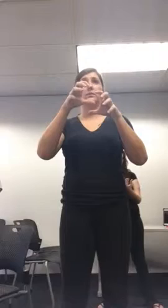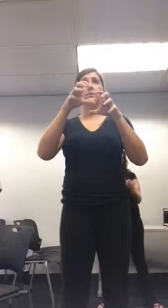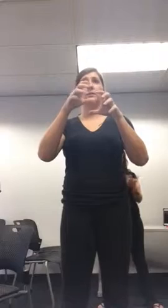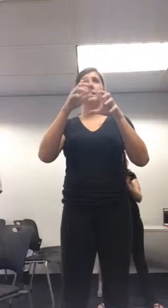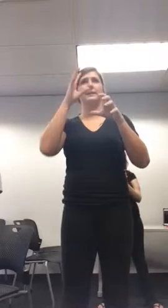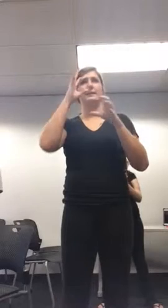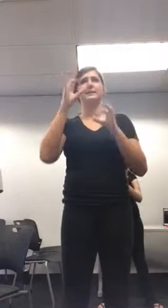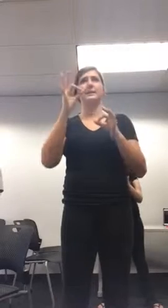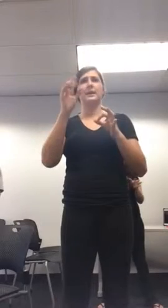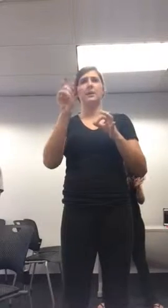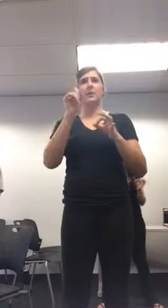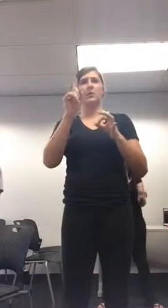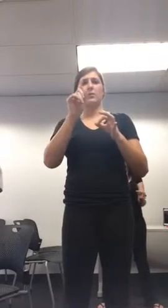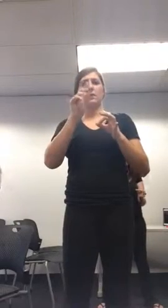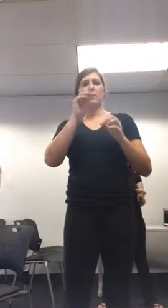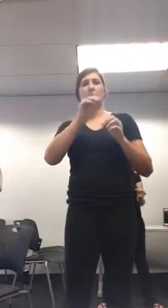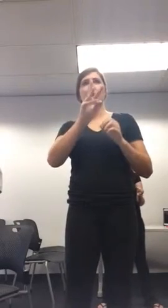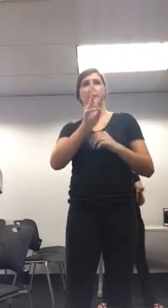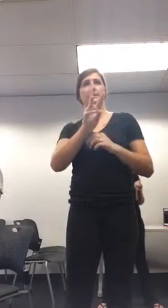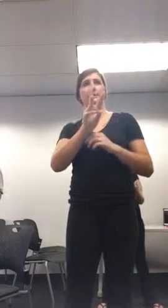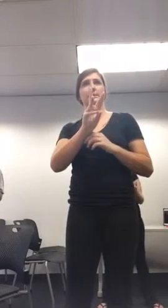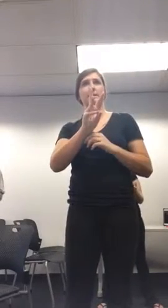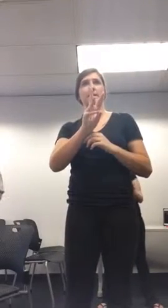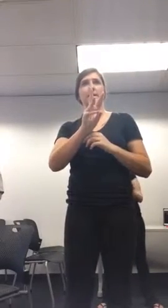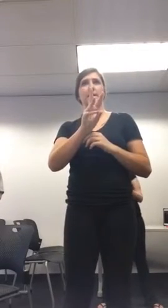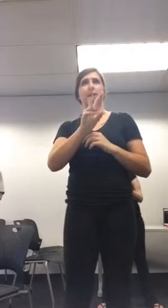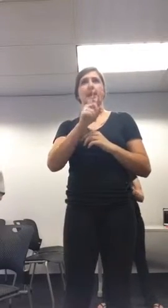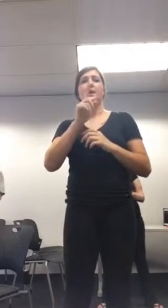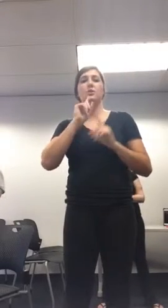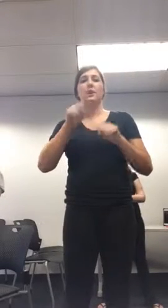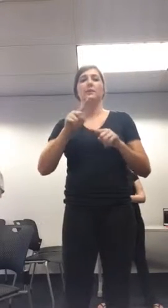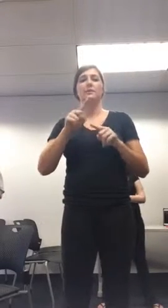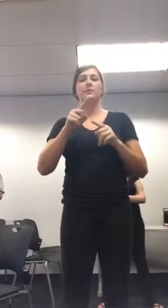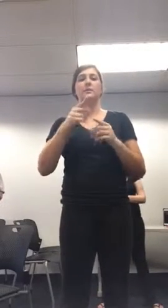decide where the 6 goes and justify your answer.